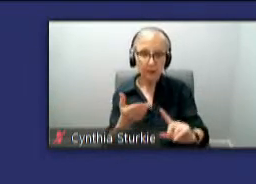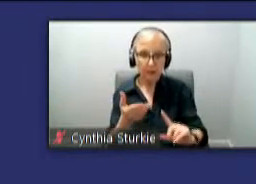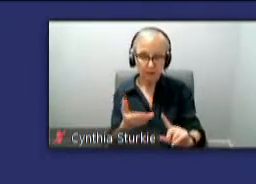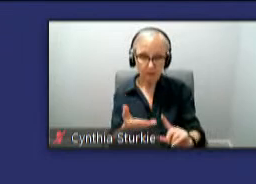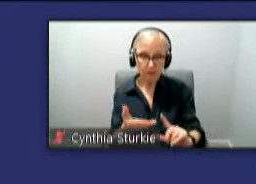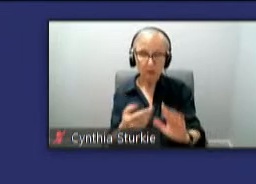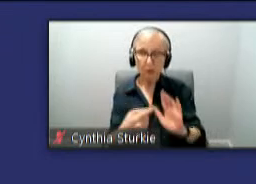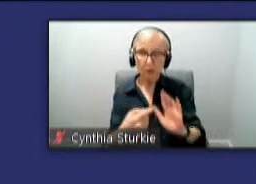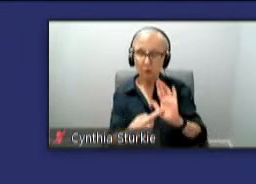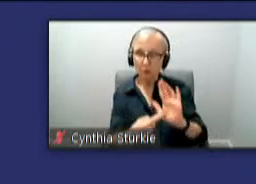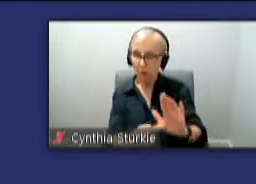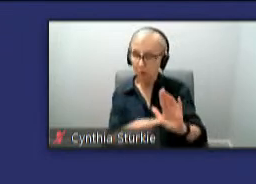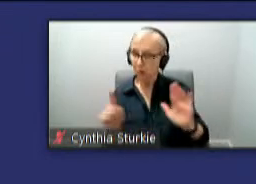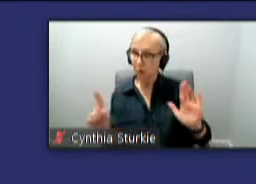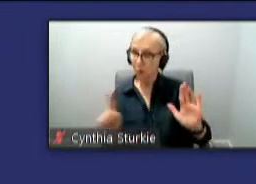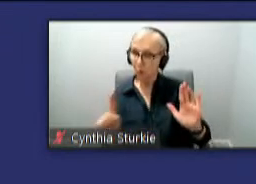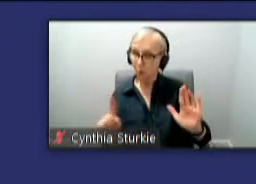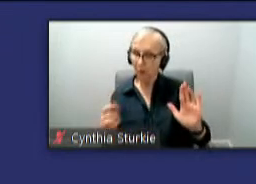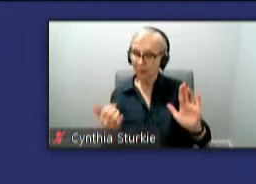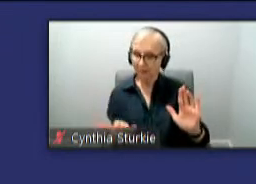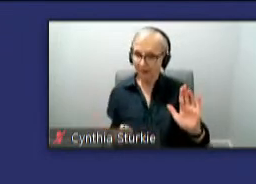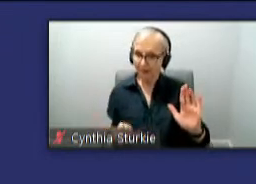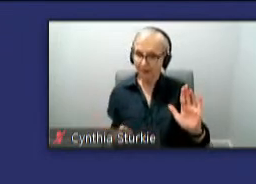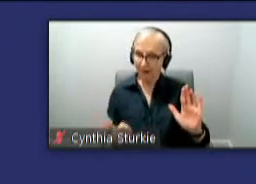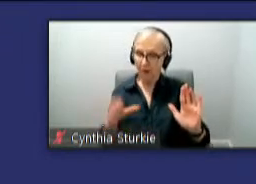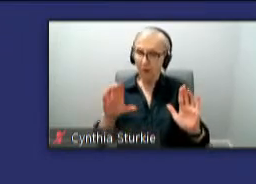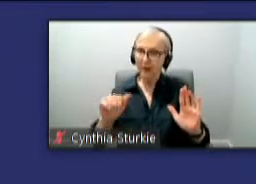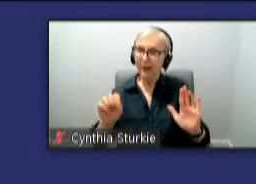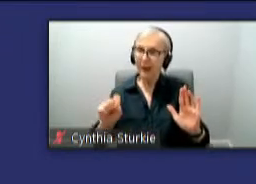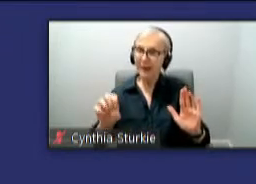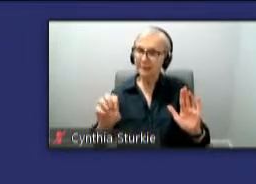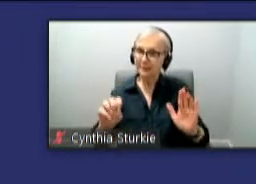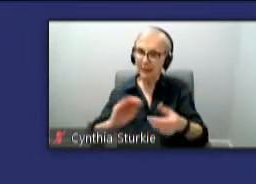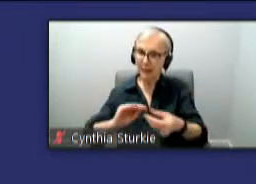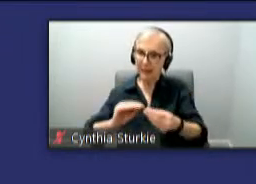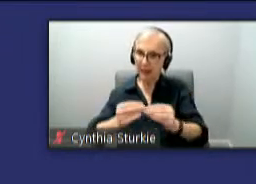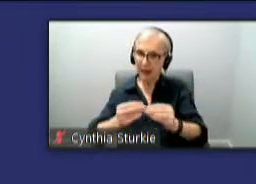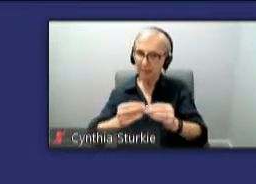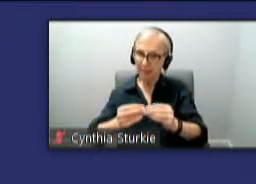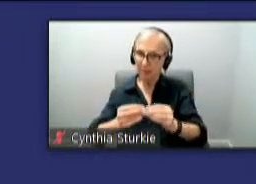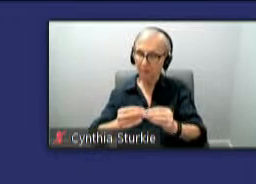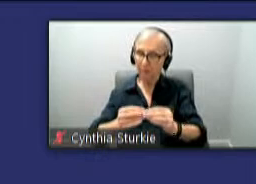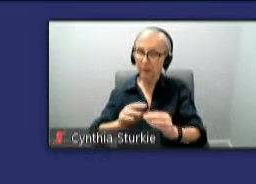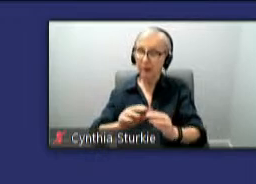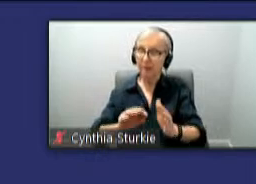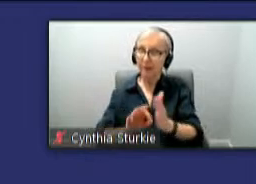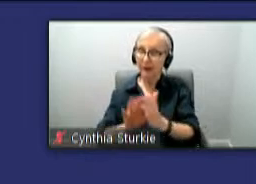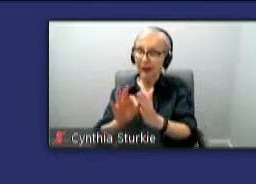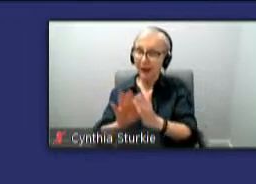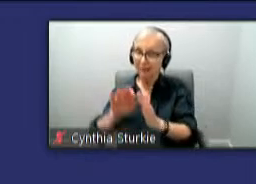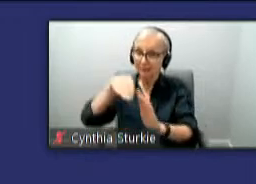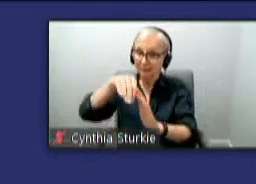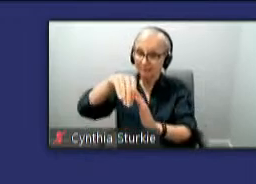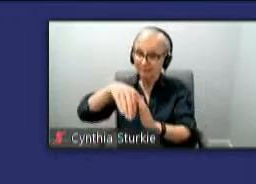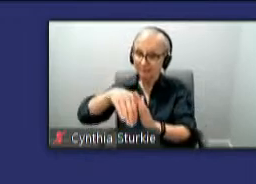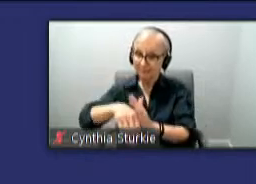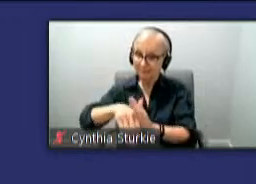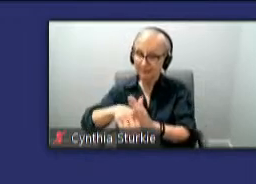shows where we are today in terms of the case count. Case counts have decreased to levels not seen since last